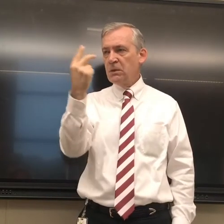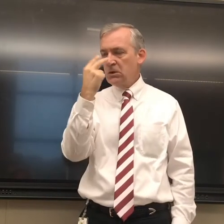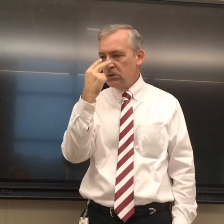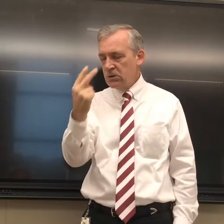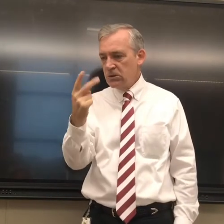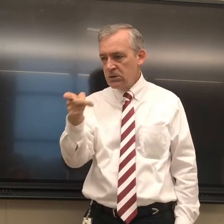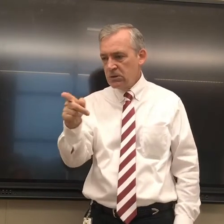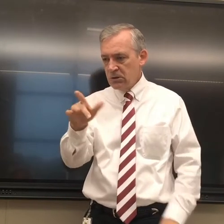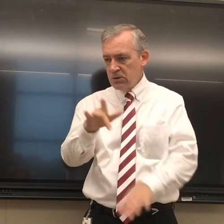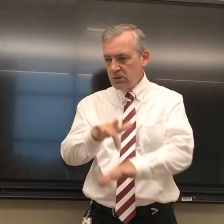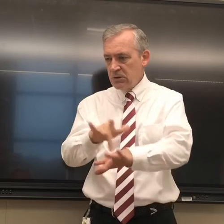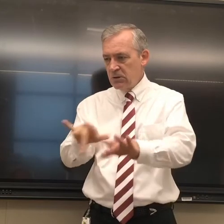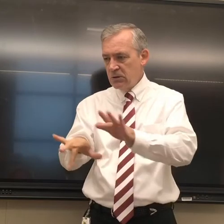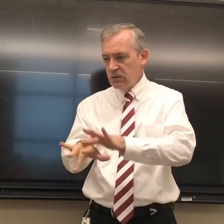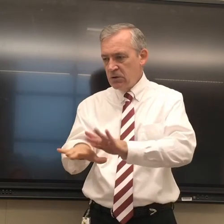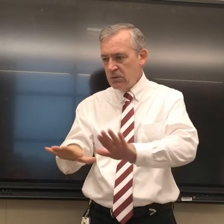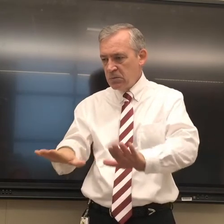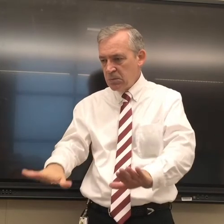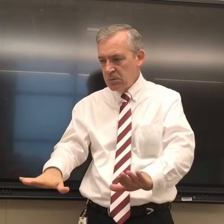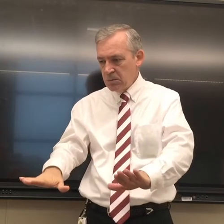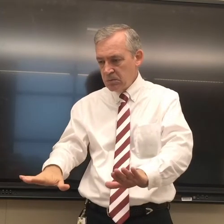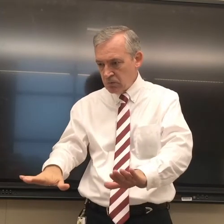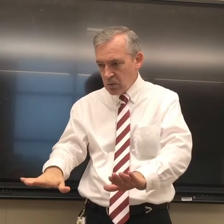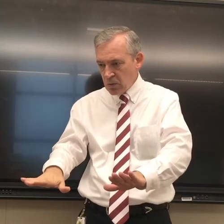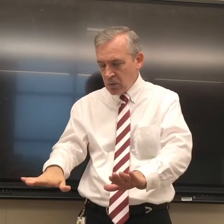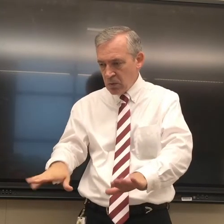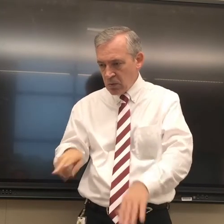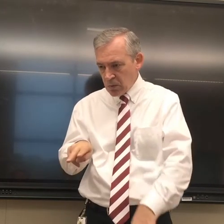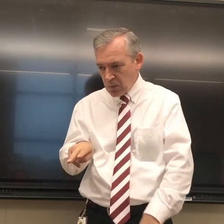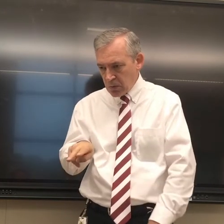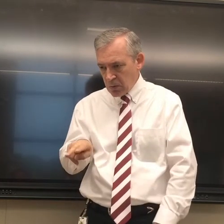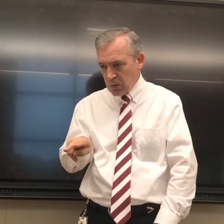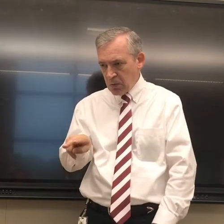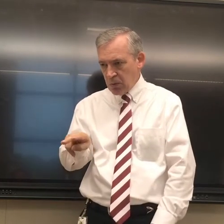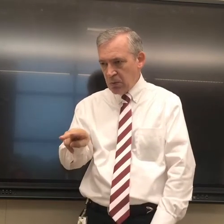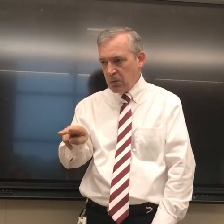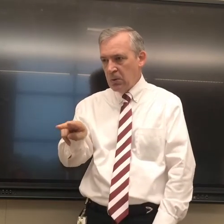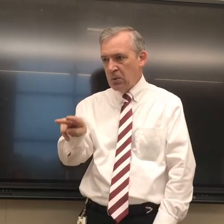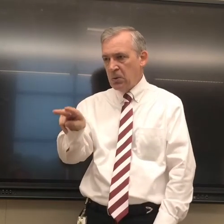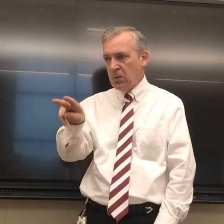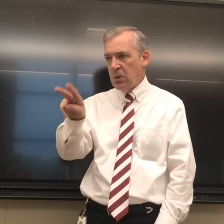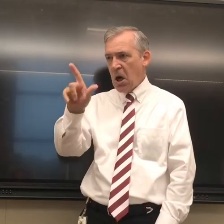My gaze lifted to the swollen legs, the age-distorted body,